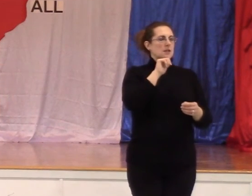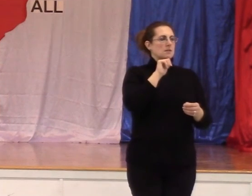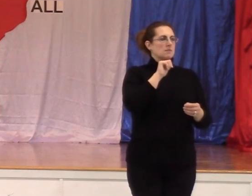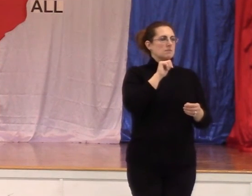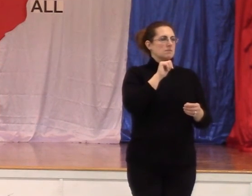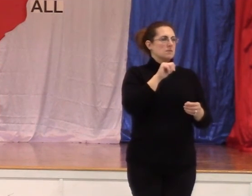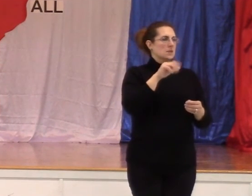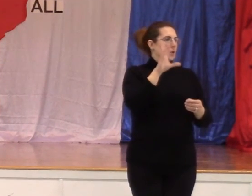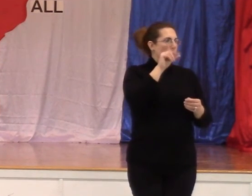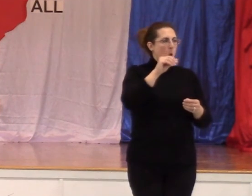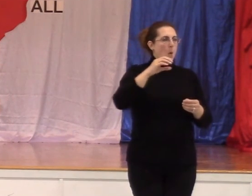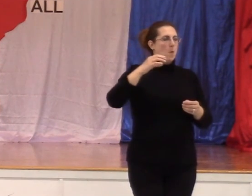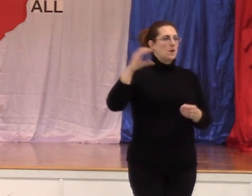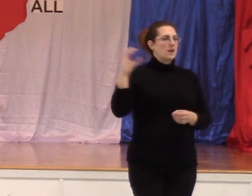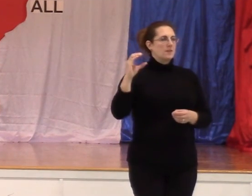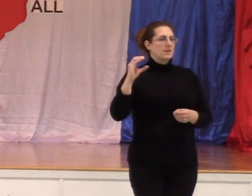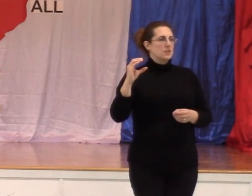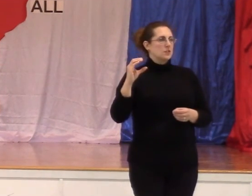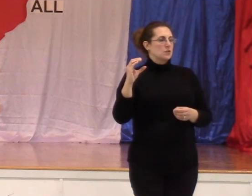reaction.